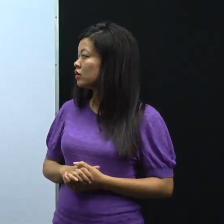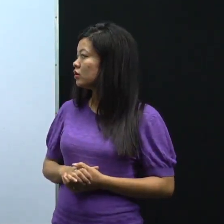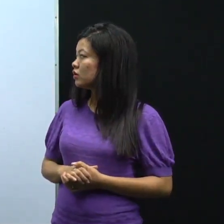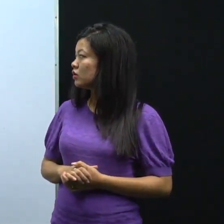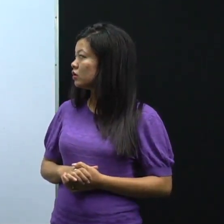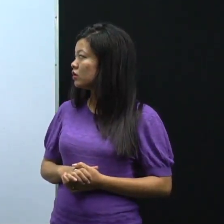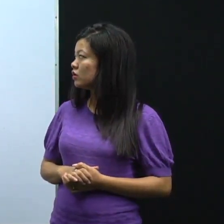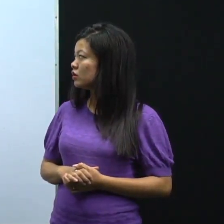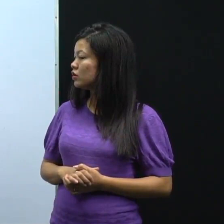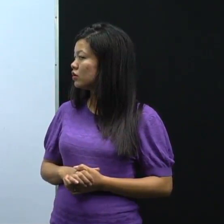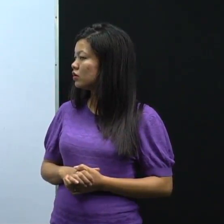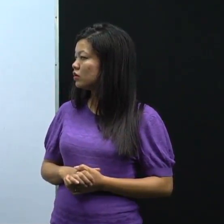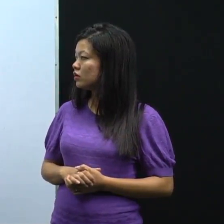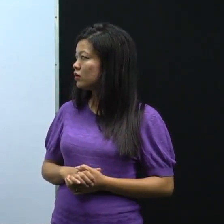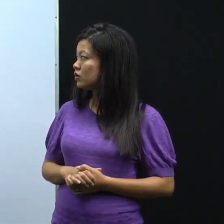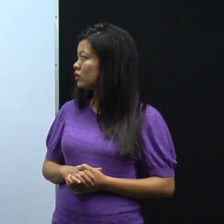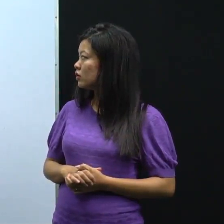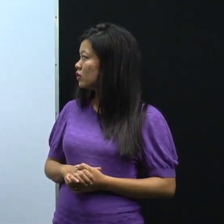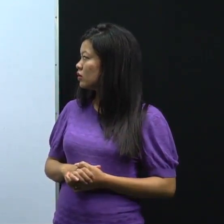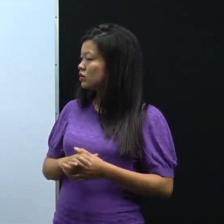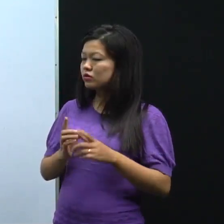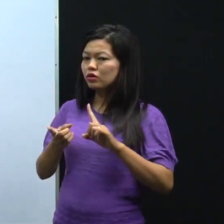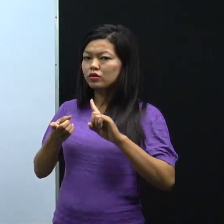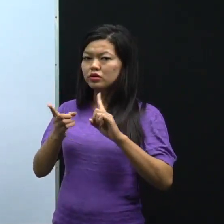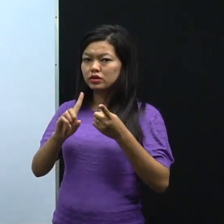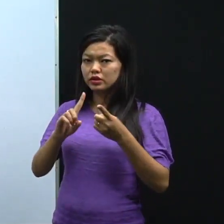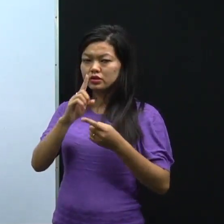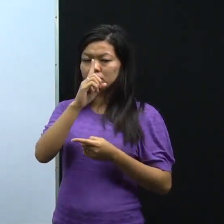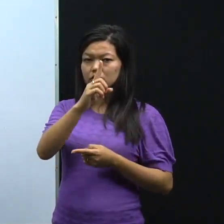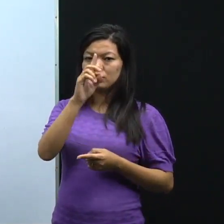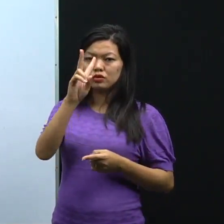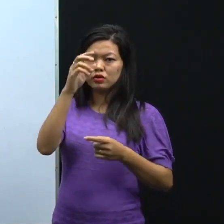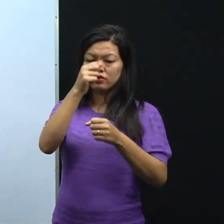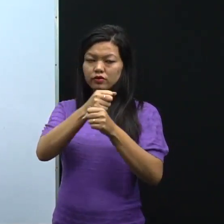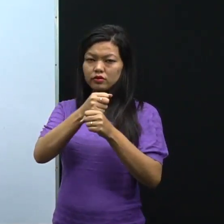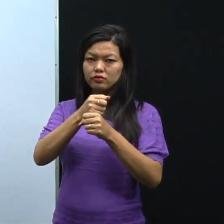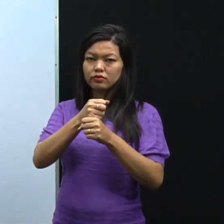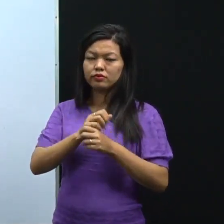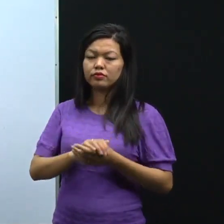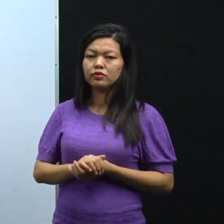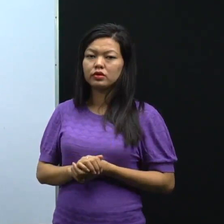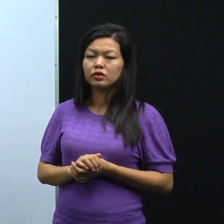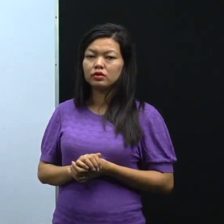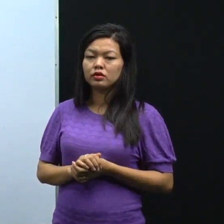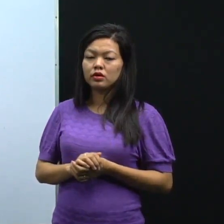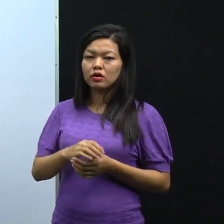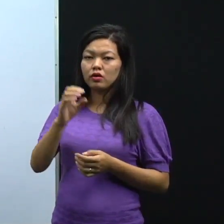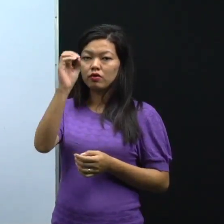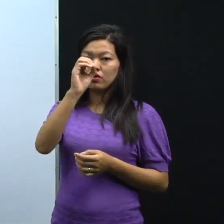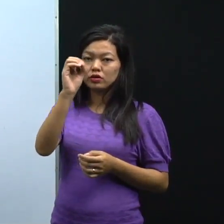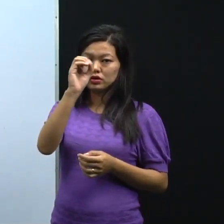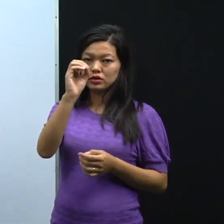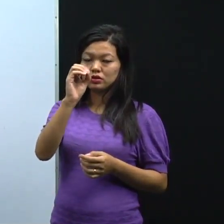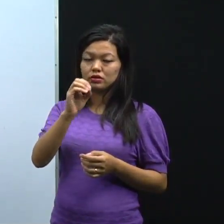Now, we have to convert 12 gram of oxygen